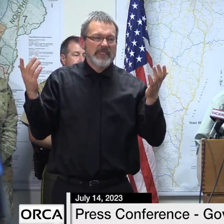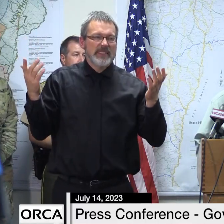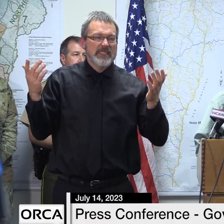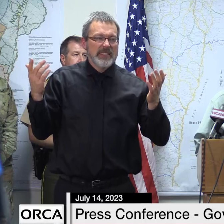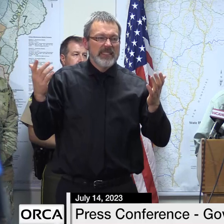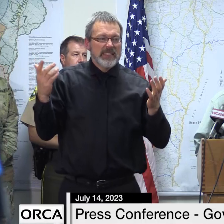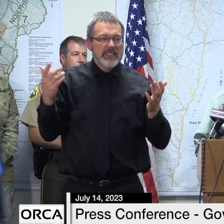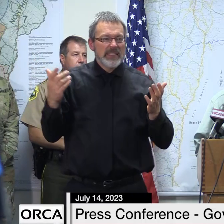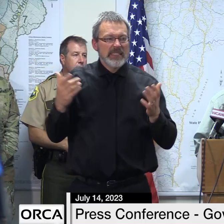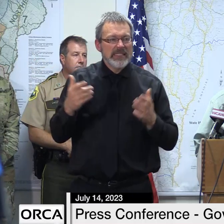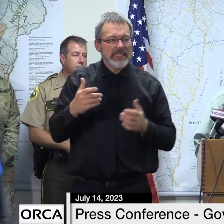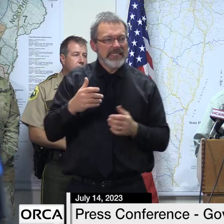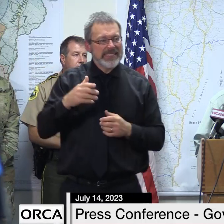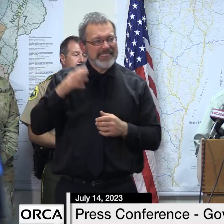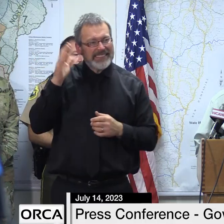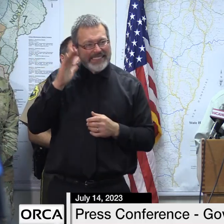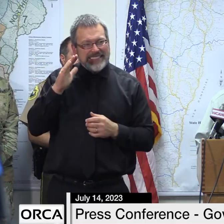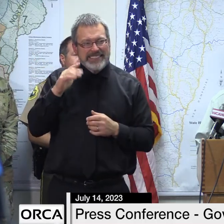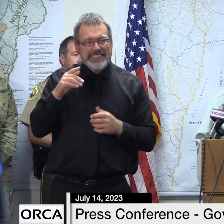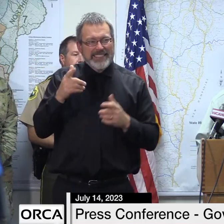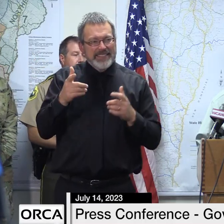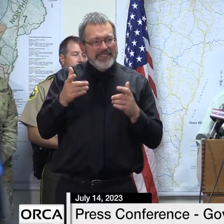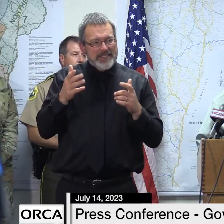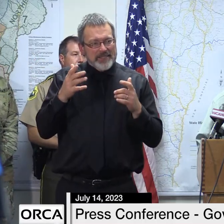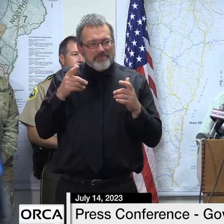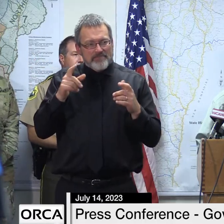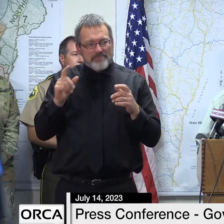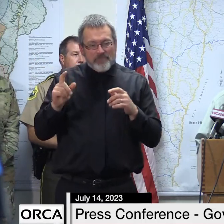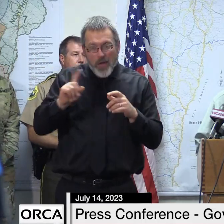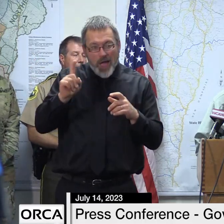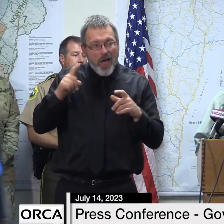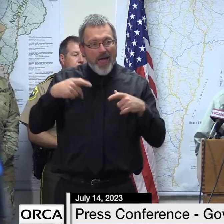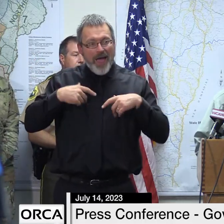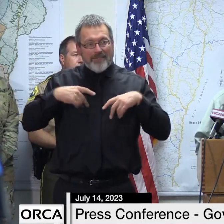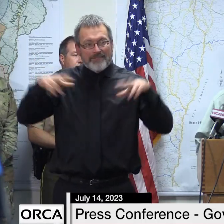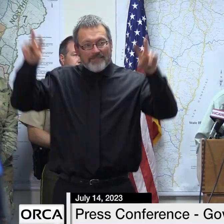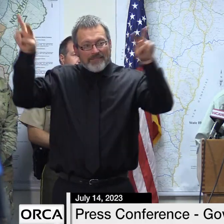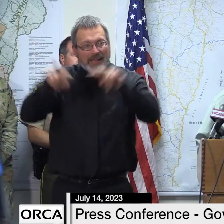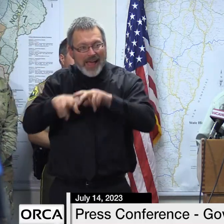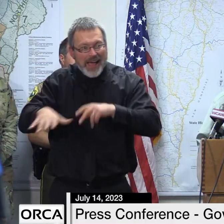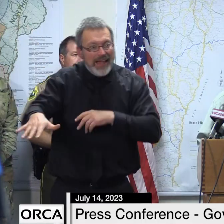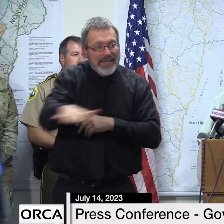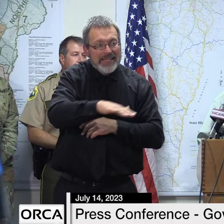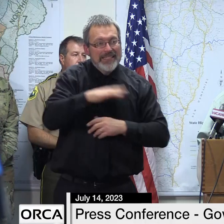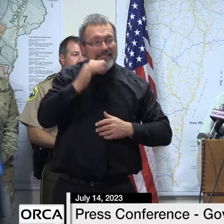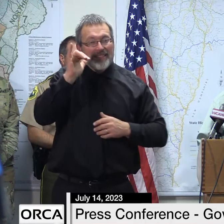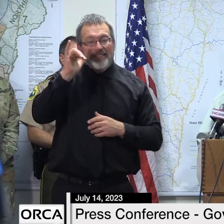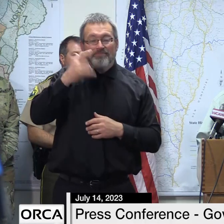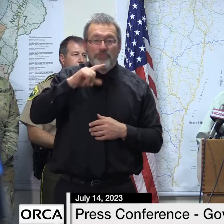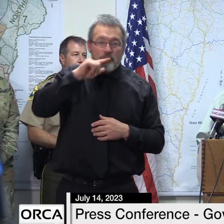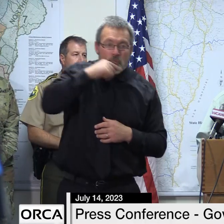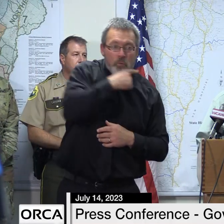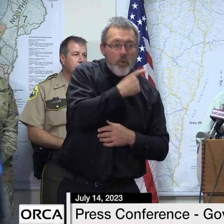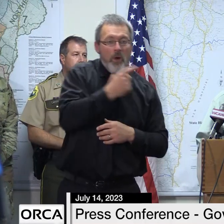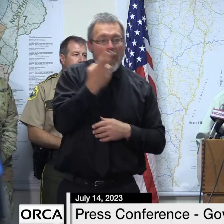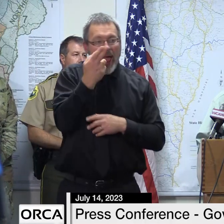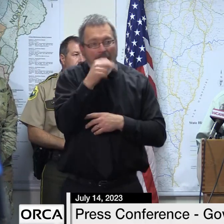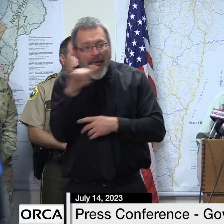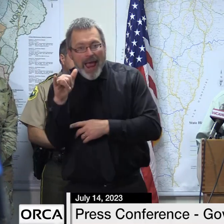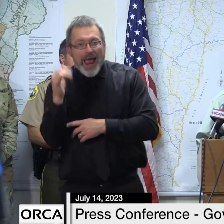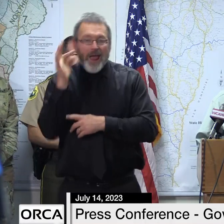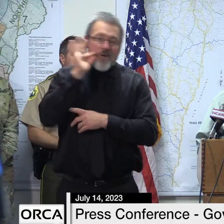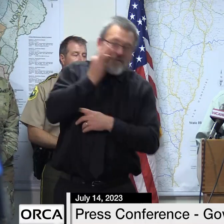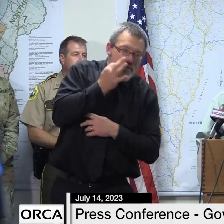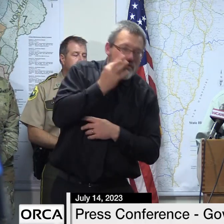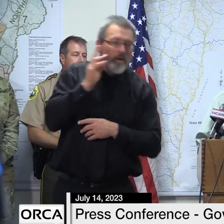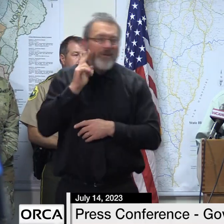valleys, in countless fields of corn, hay, vegetables, fruit, and pasture were